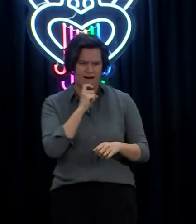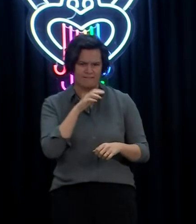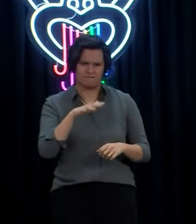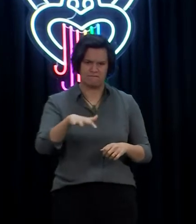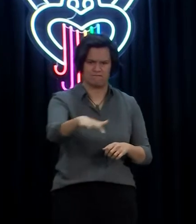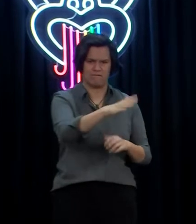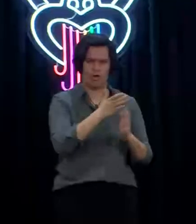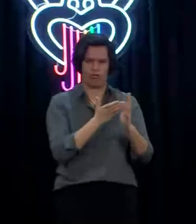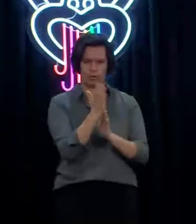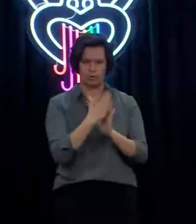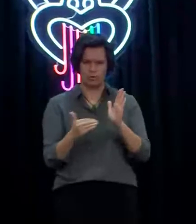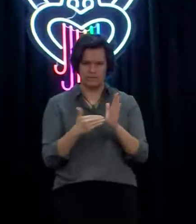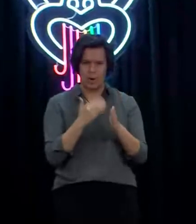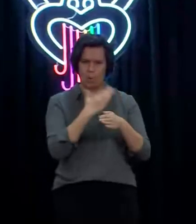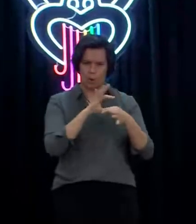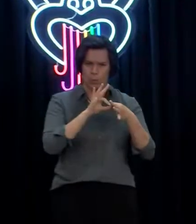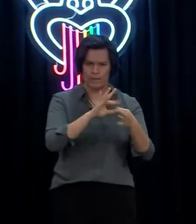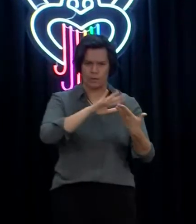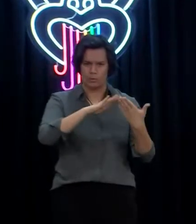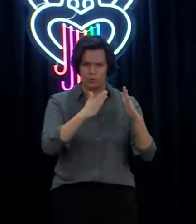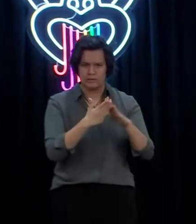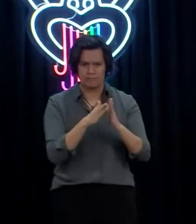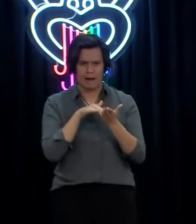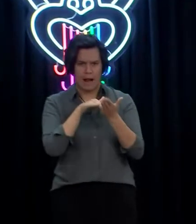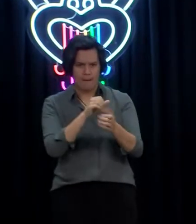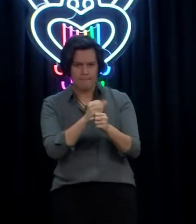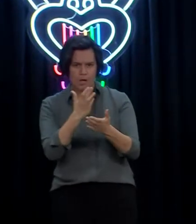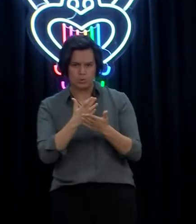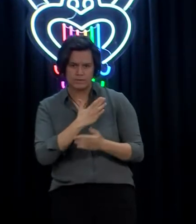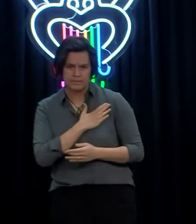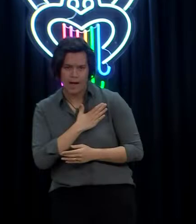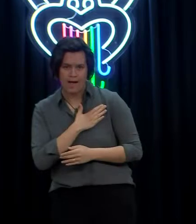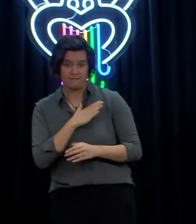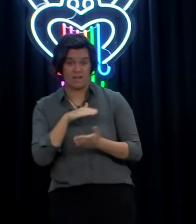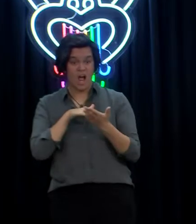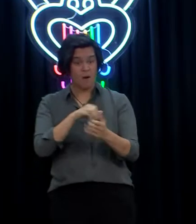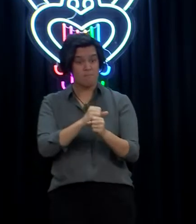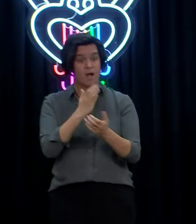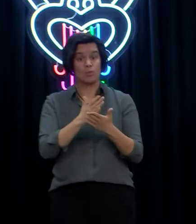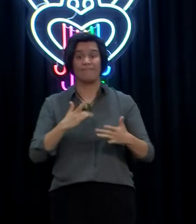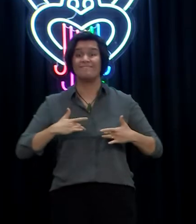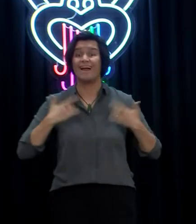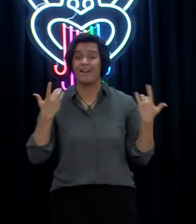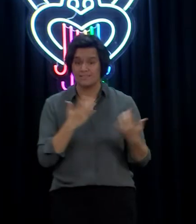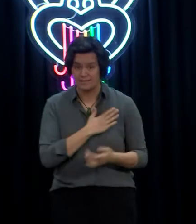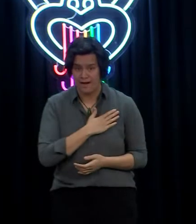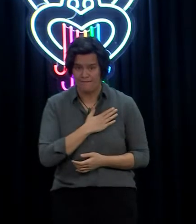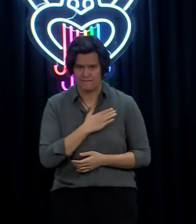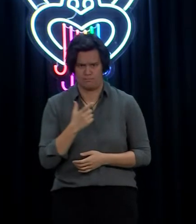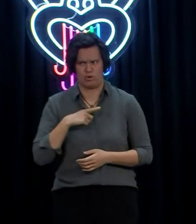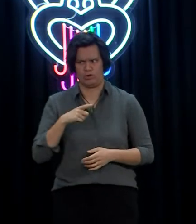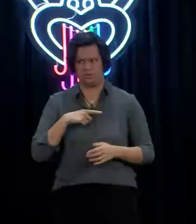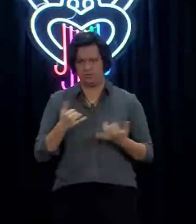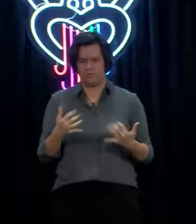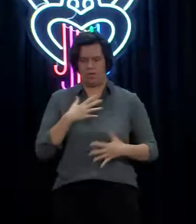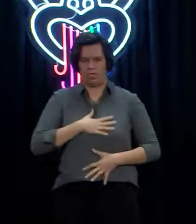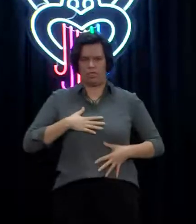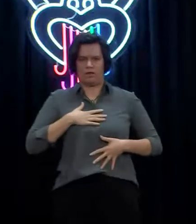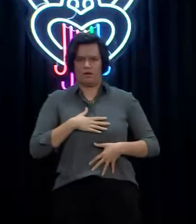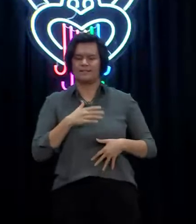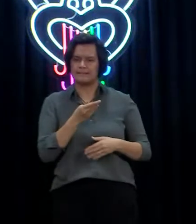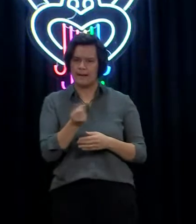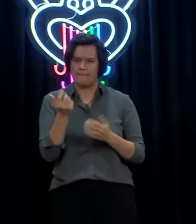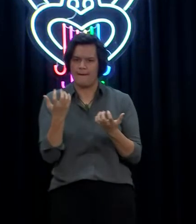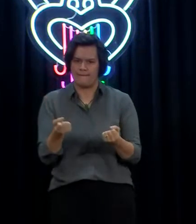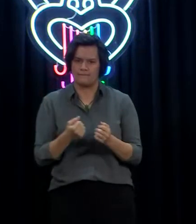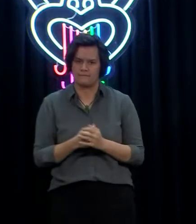continuing to work with our communities to keep New Zealanders safe and to feel safe, particularly in these uncertain times. And